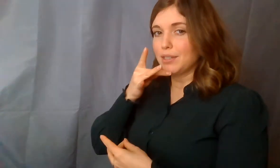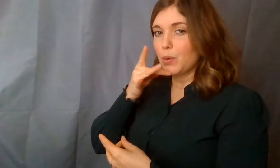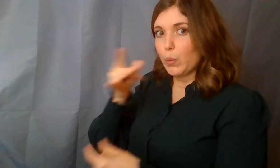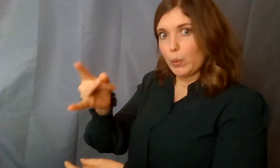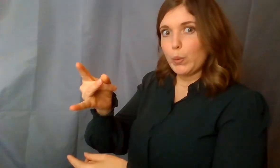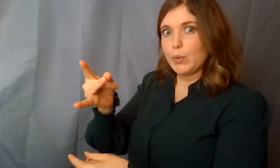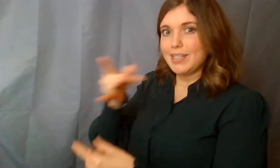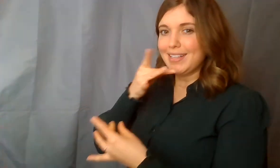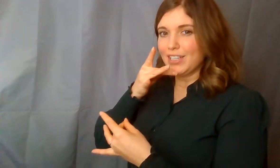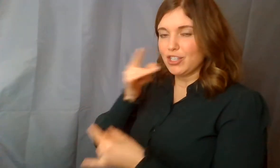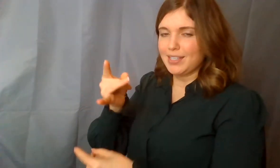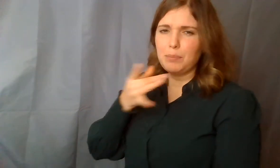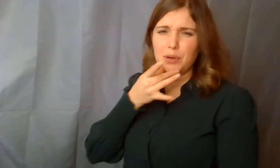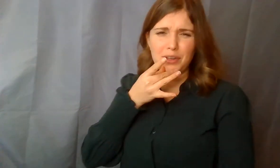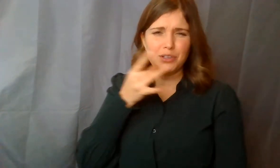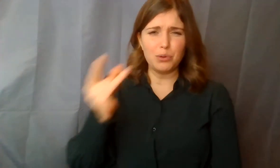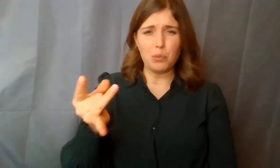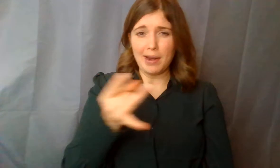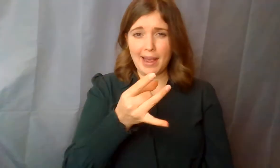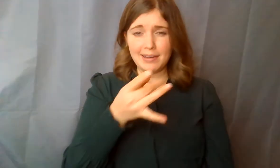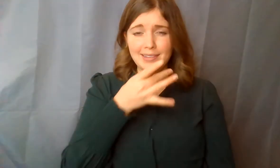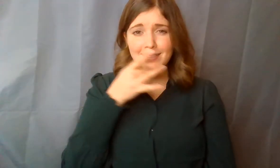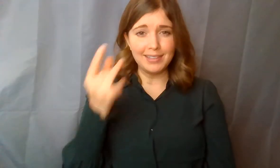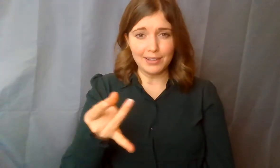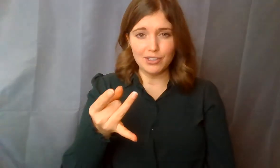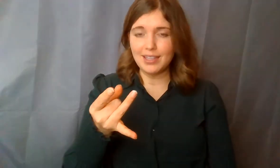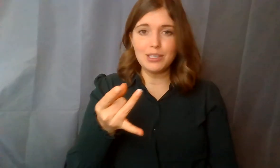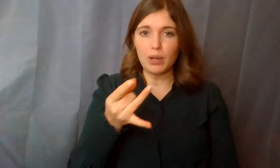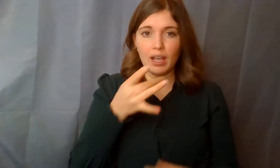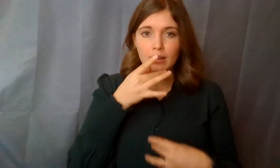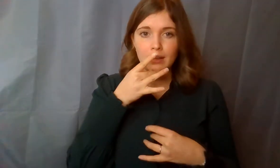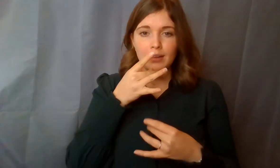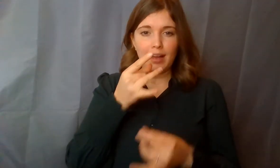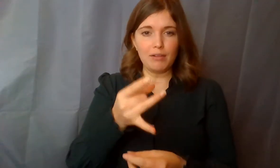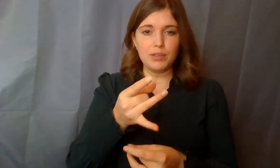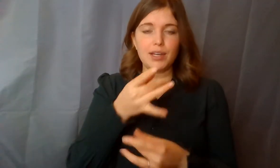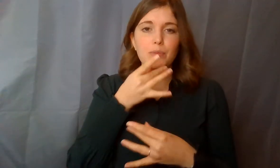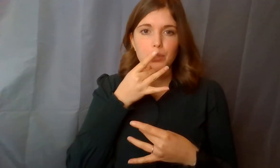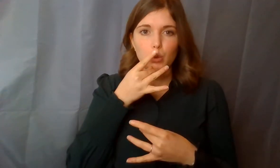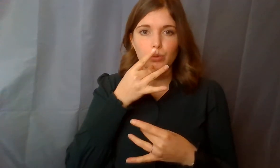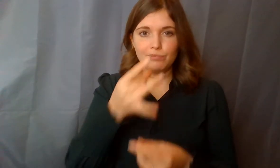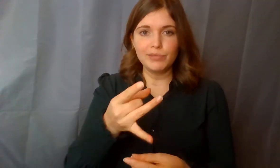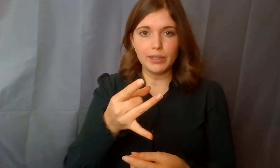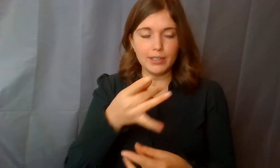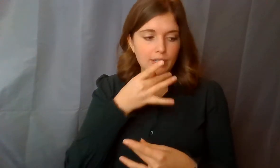melt. Delicious. In the book, they're just doing one hand. Delicious. That's okay. I've always done it with 2.